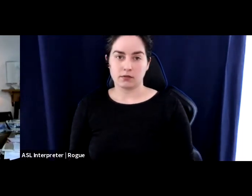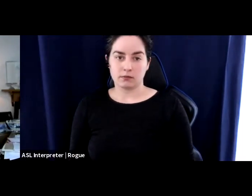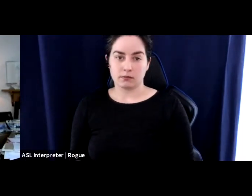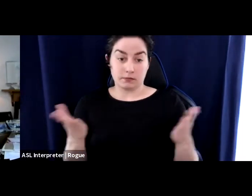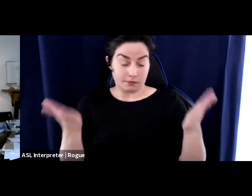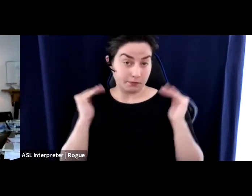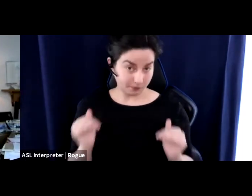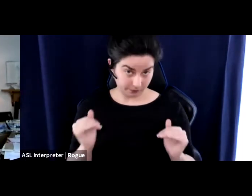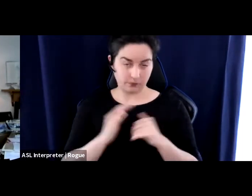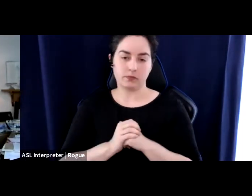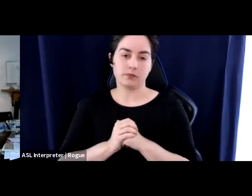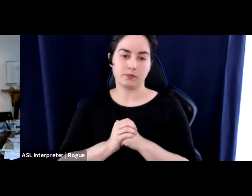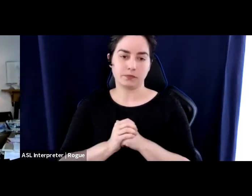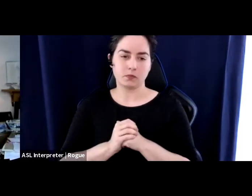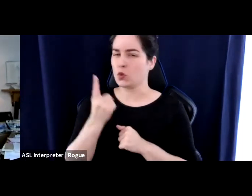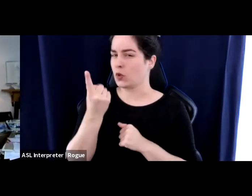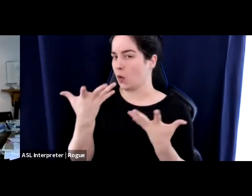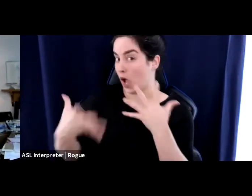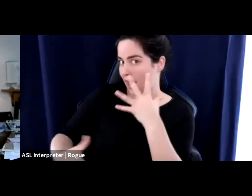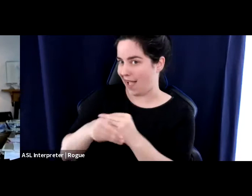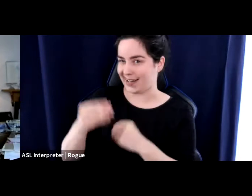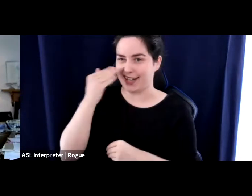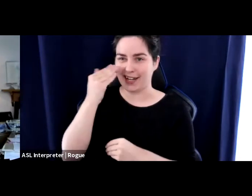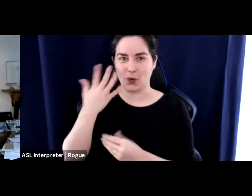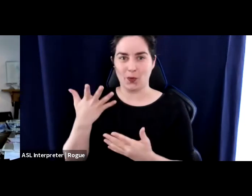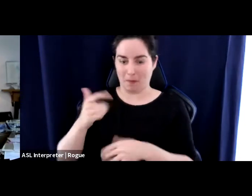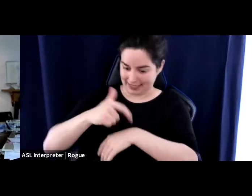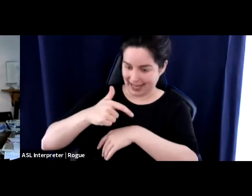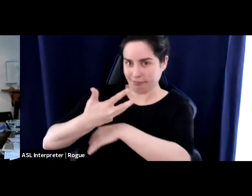So one of the things I wanted to say, and again, I know I'm getting close to the end